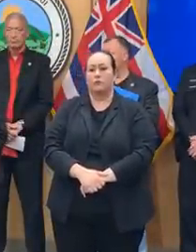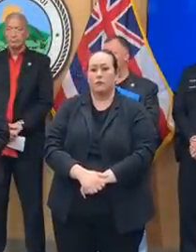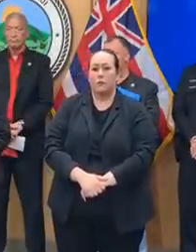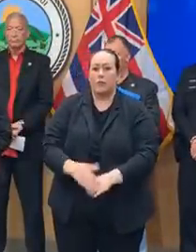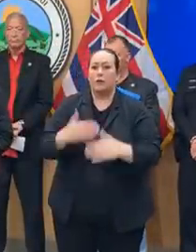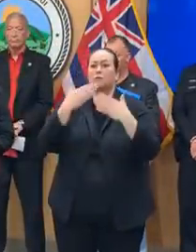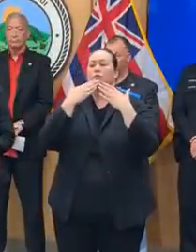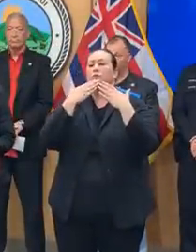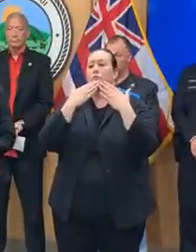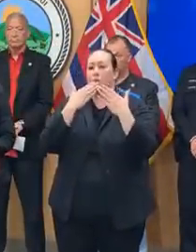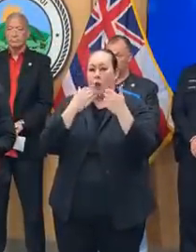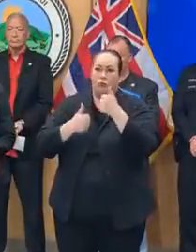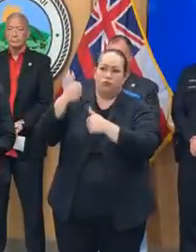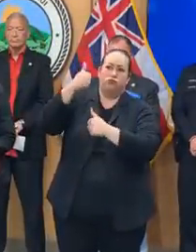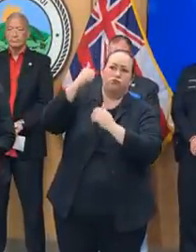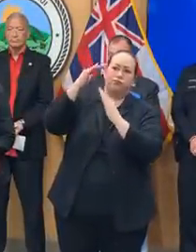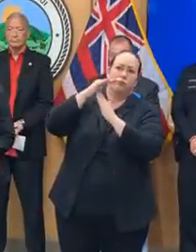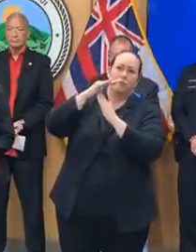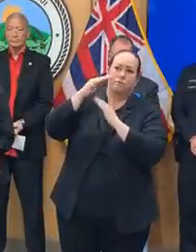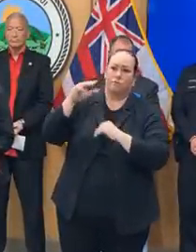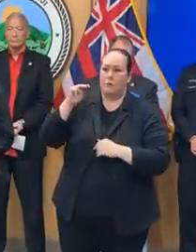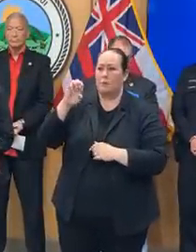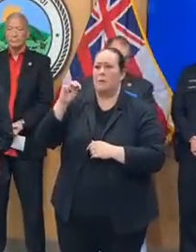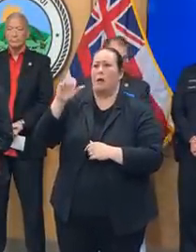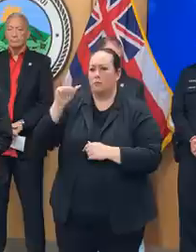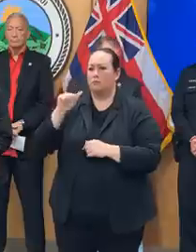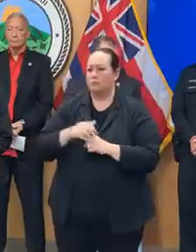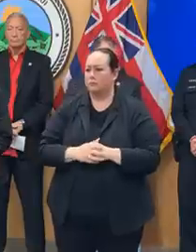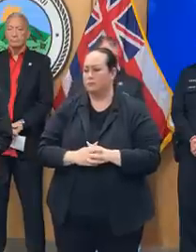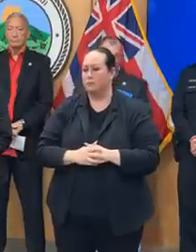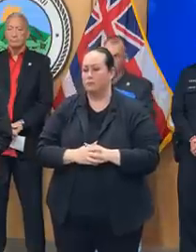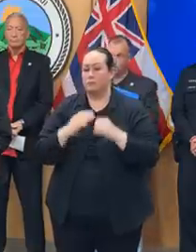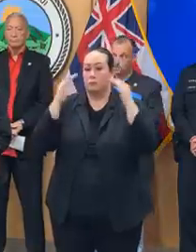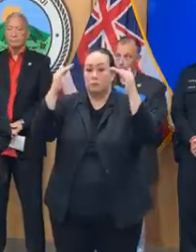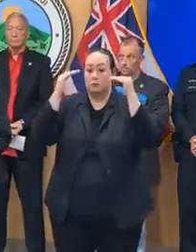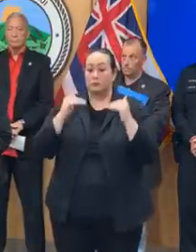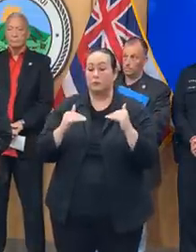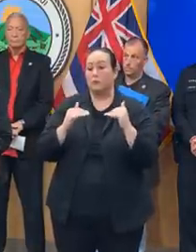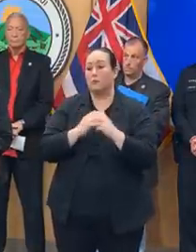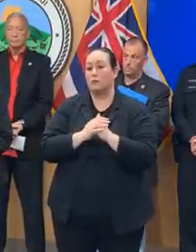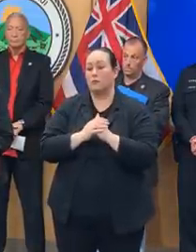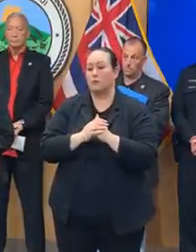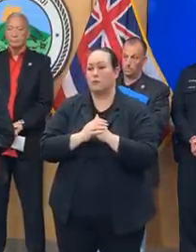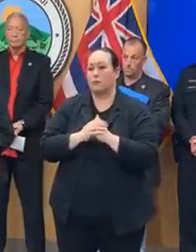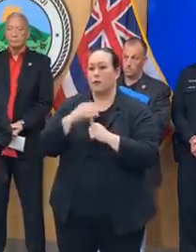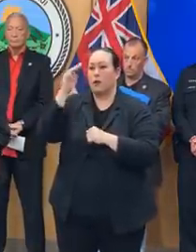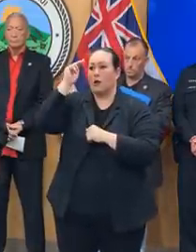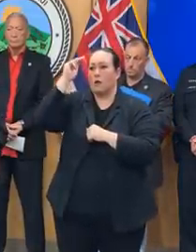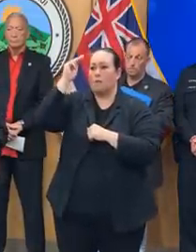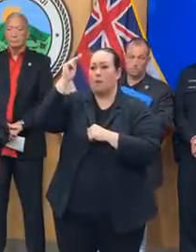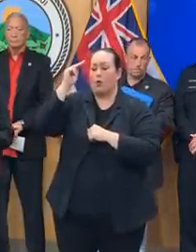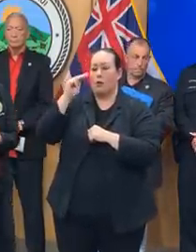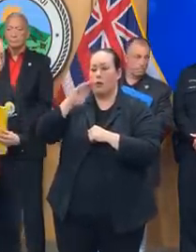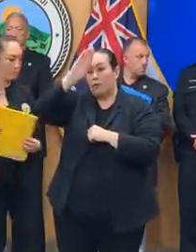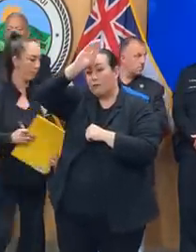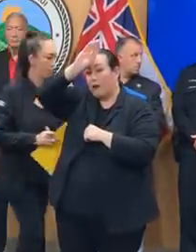Mahalo, Administrator Andaya. Next, I would like to invite Maui County Fire Chief Brad